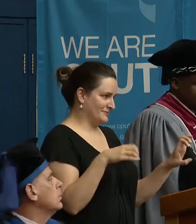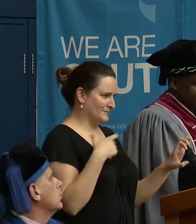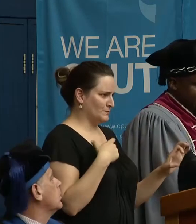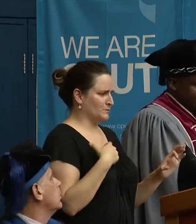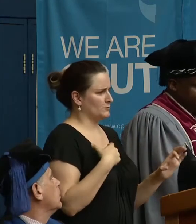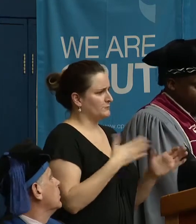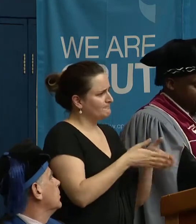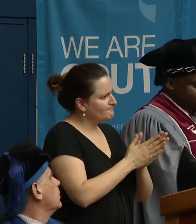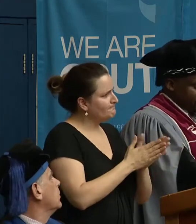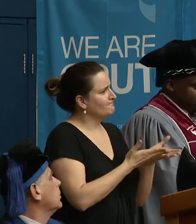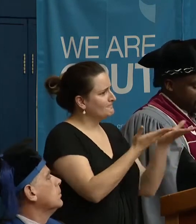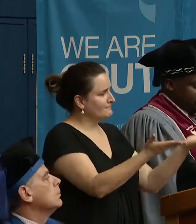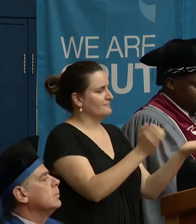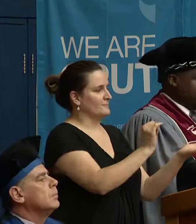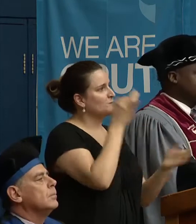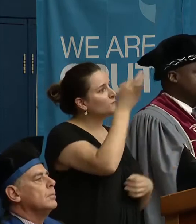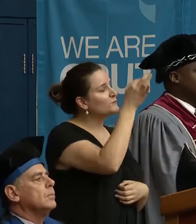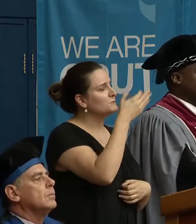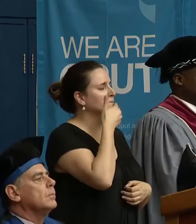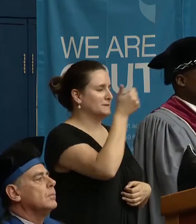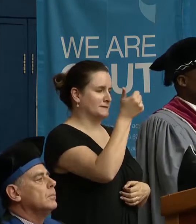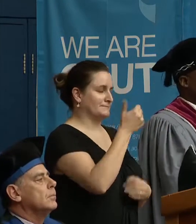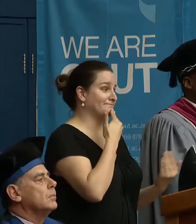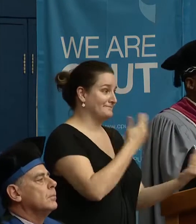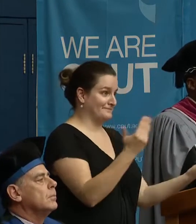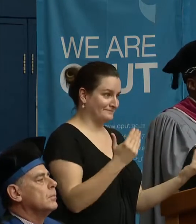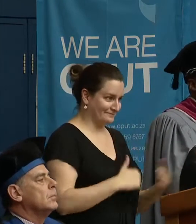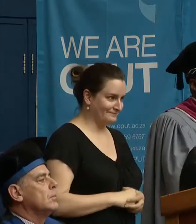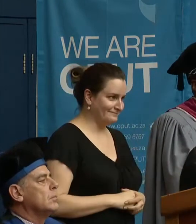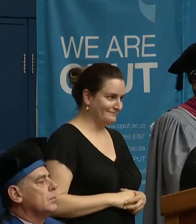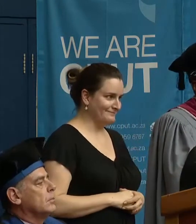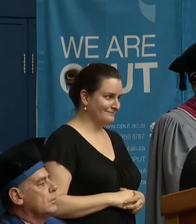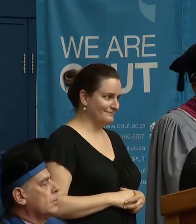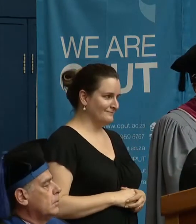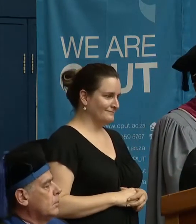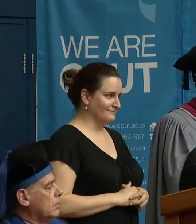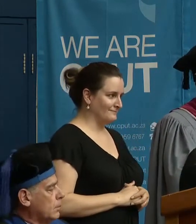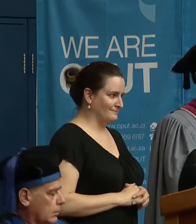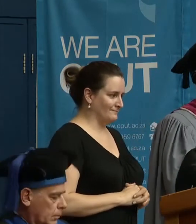success and everything of the best in your future. I thank you.